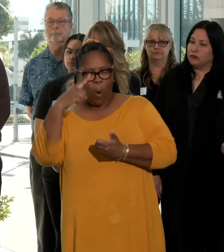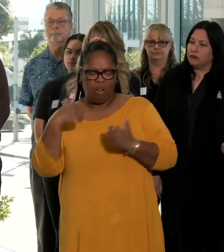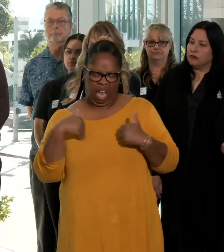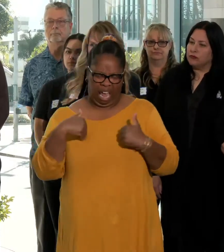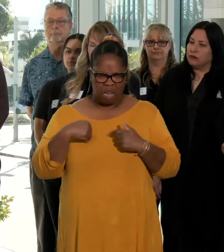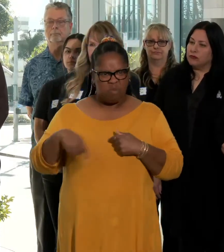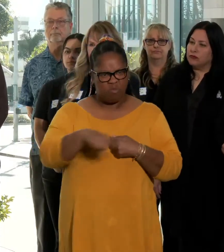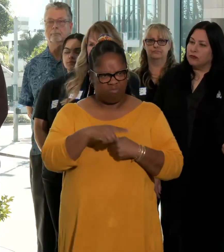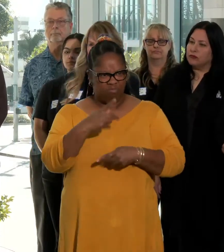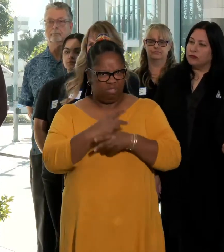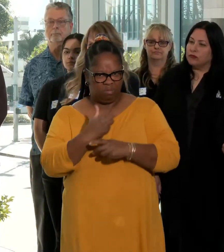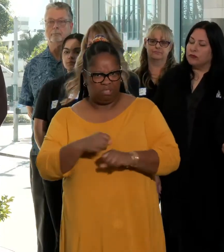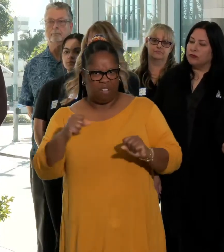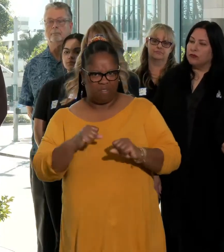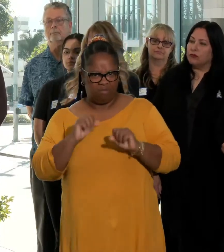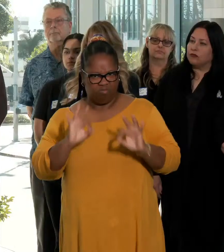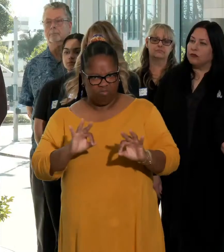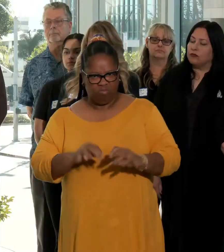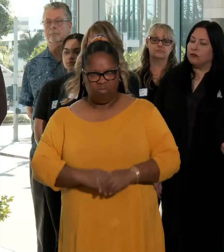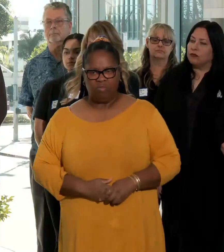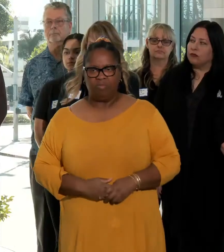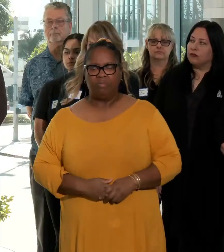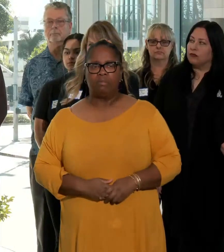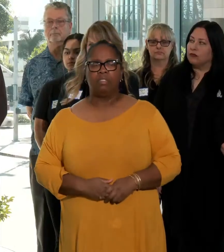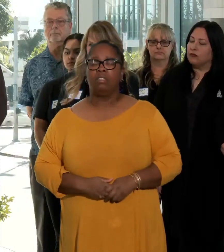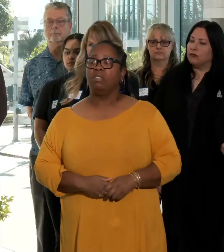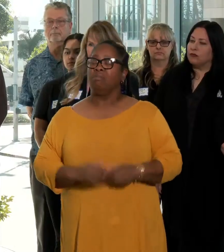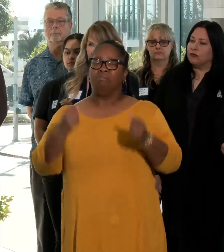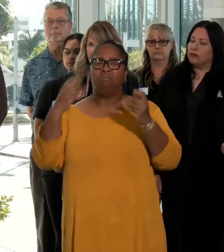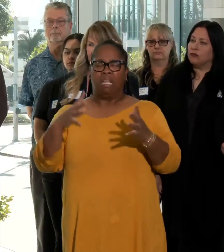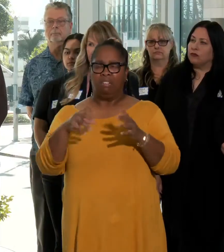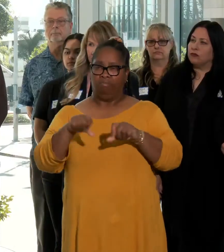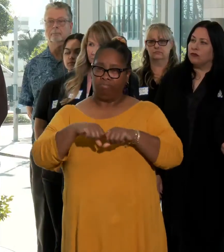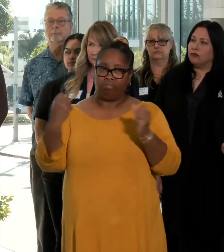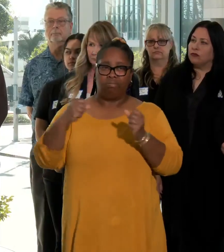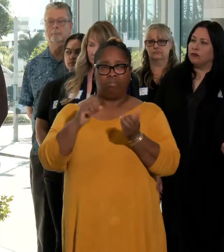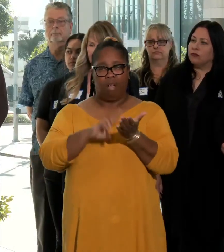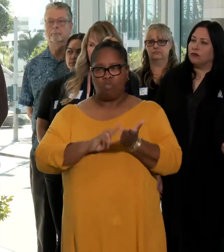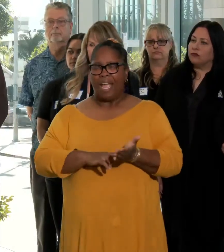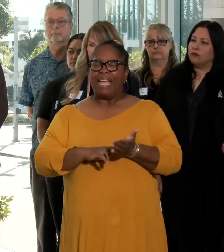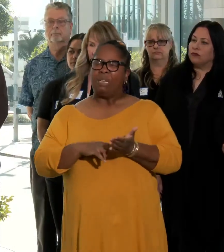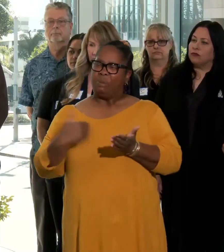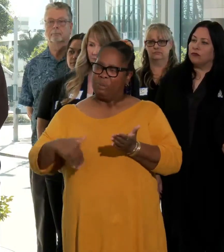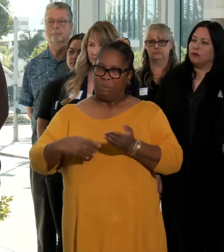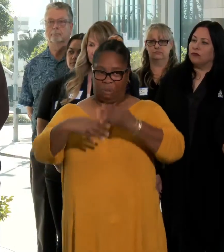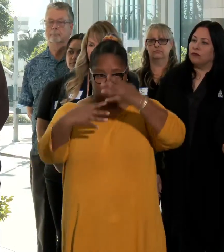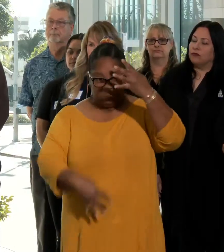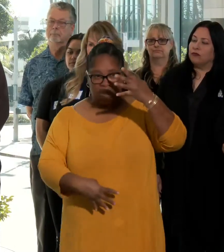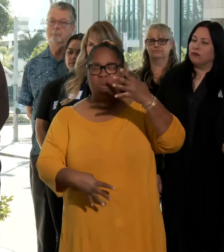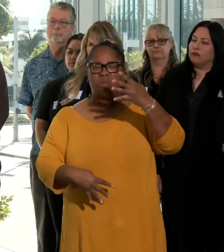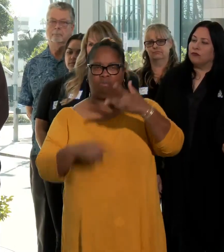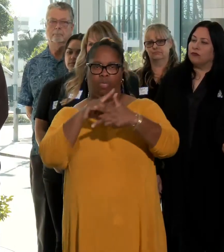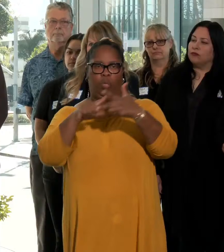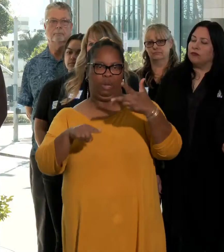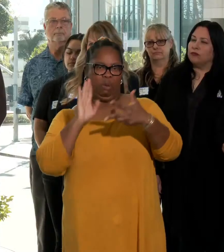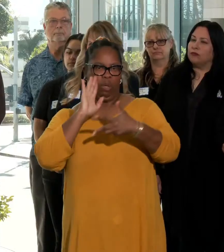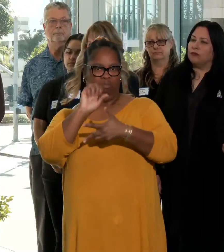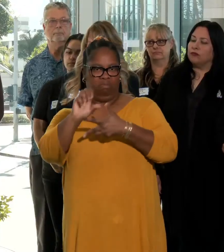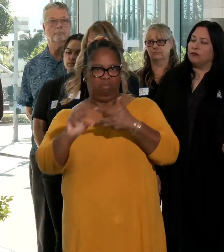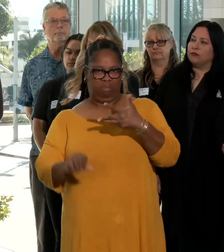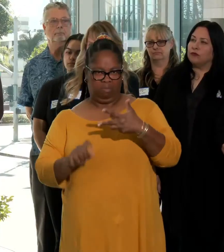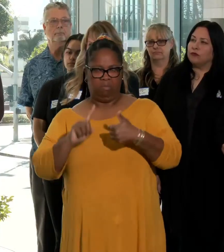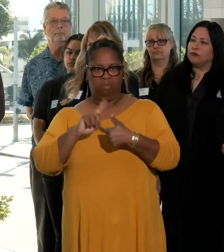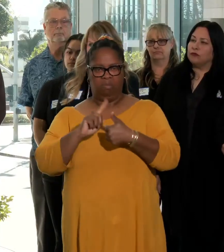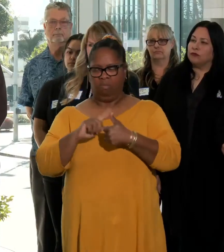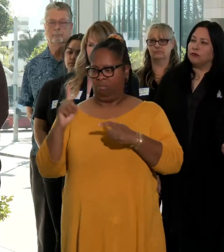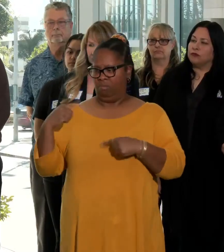that we serve. While there are numerous violations and concerns, I'd like to address 3 specific examples. First, over the